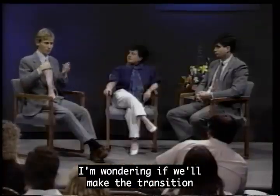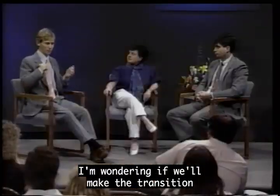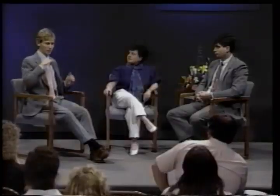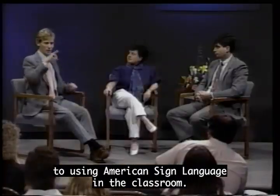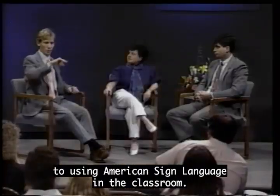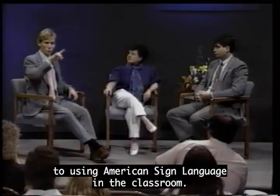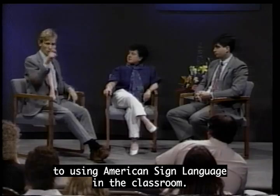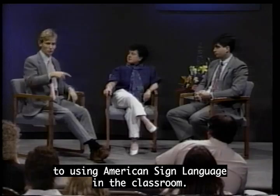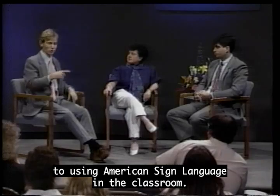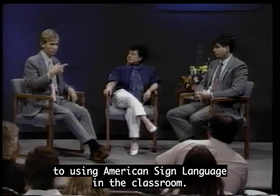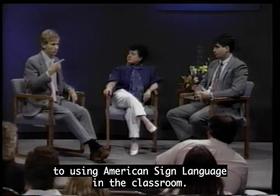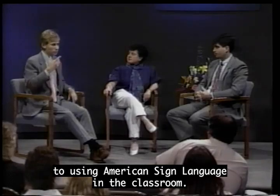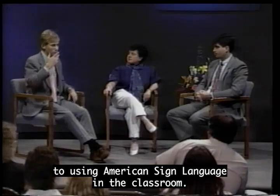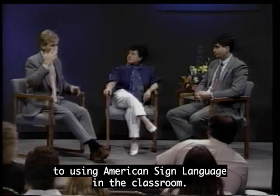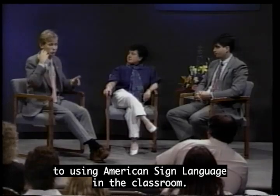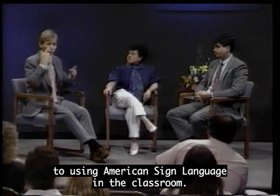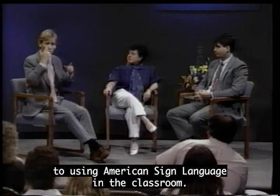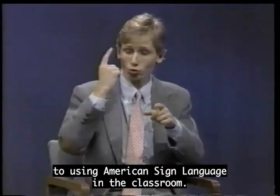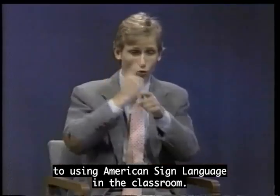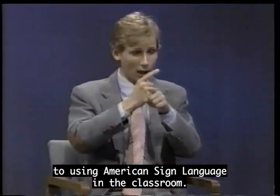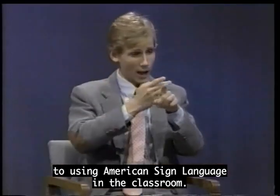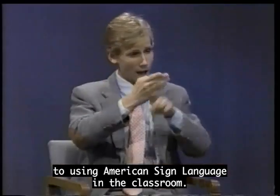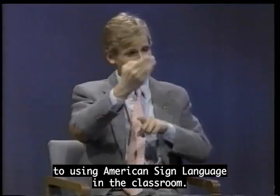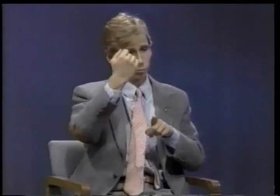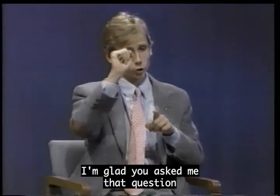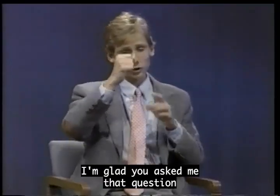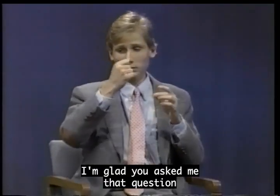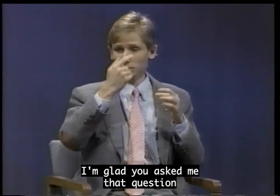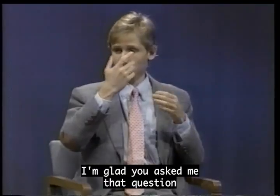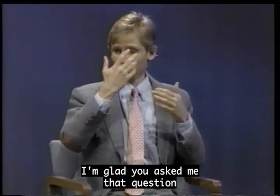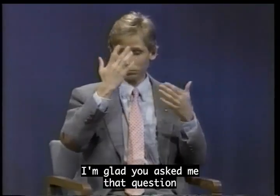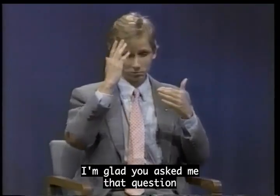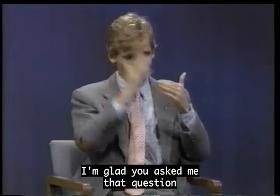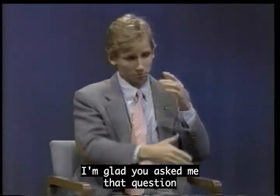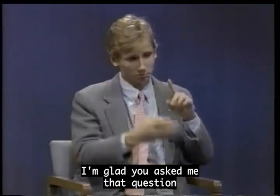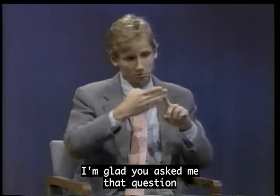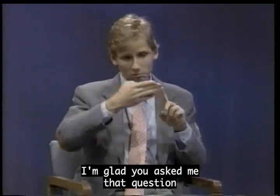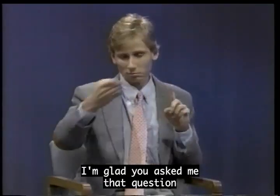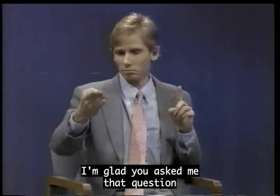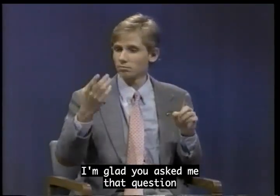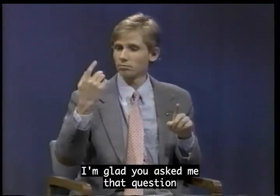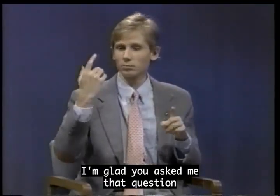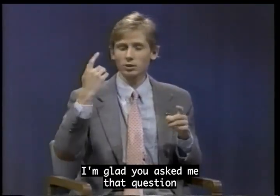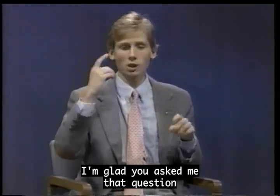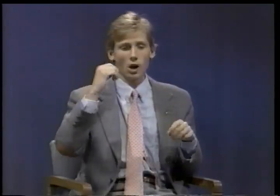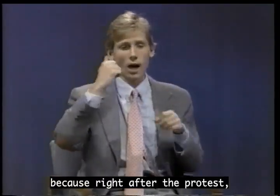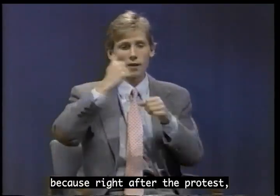classroom. I'm glad you asked me that question, because right after the protest,